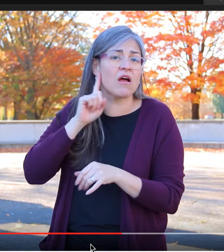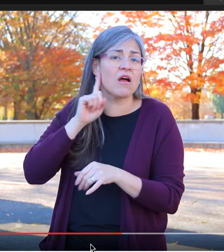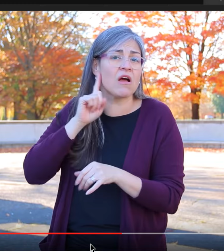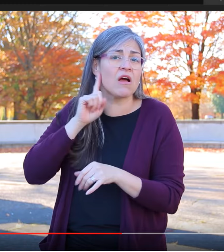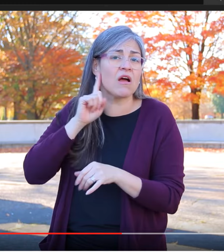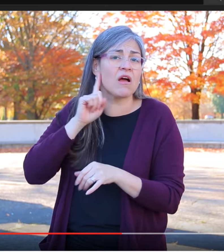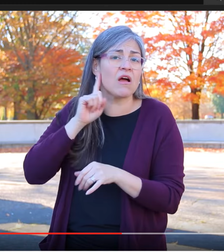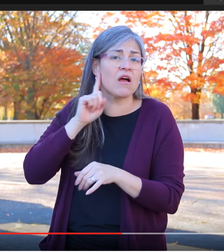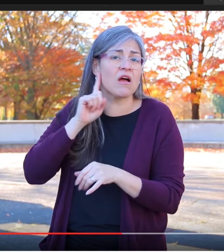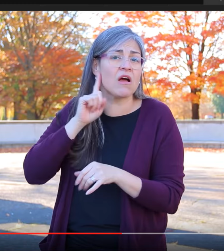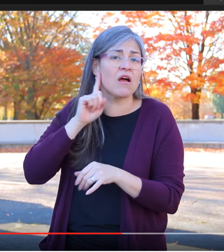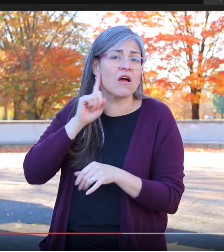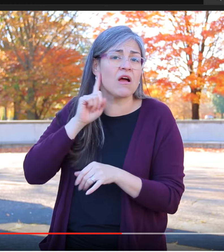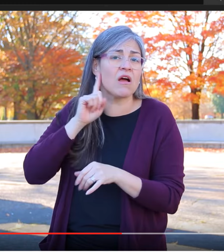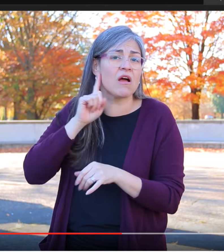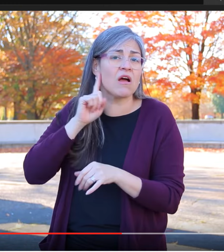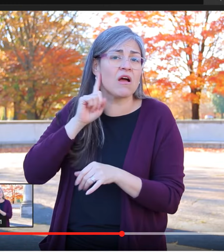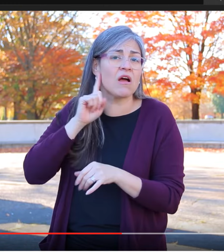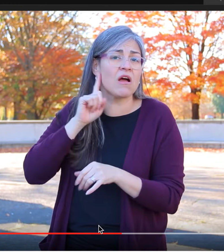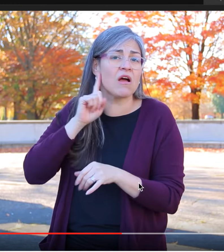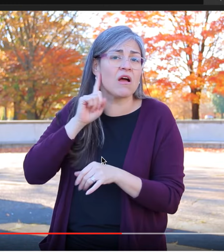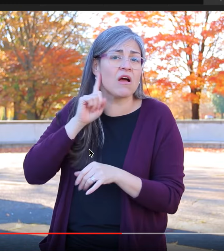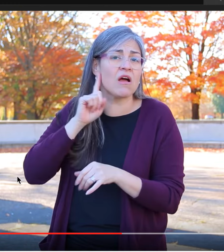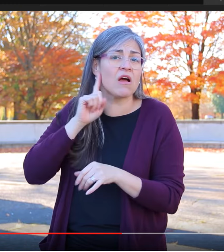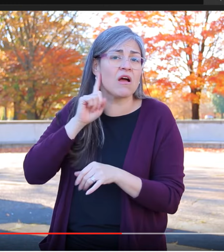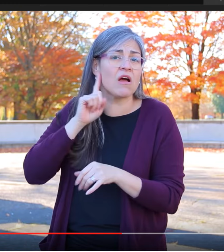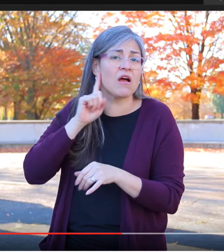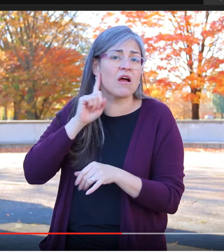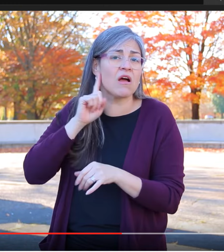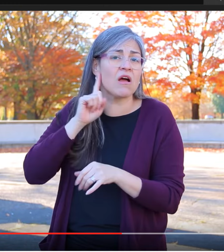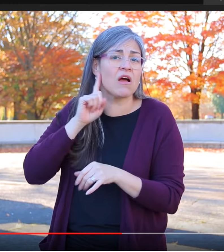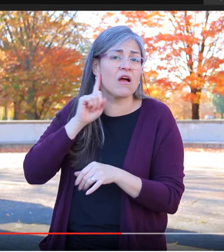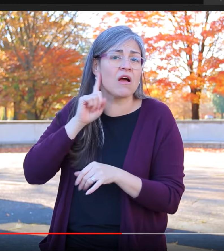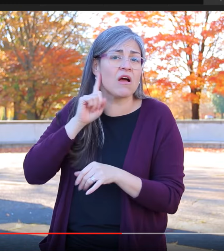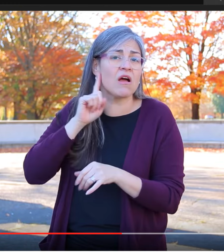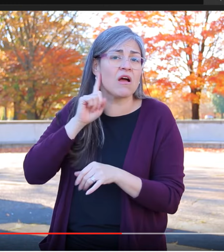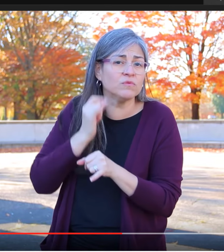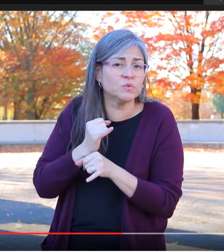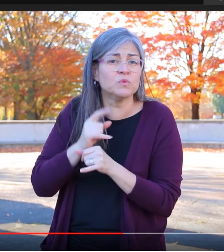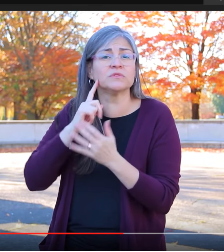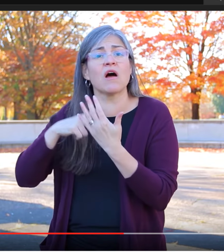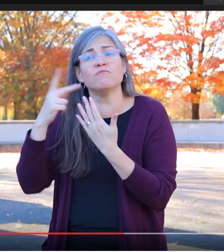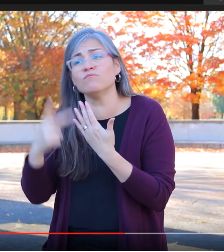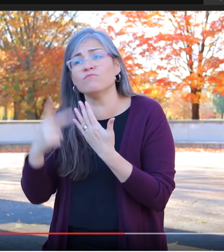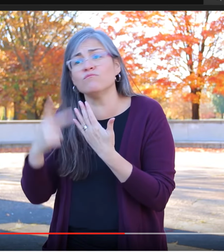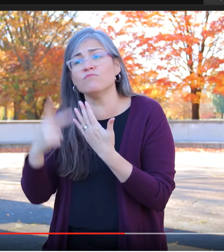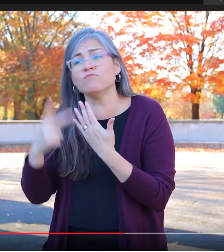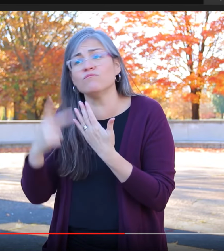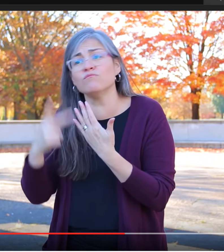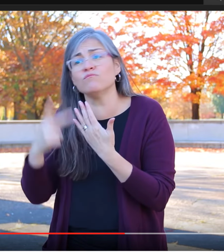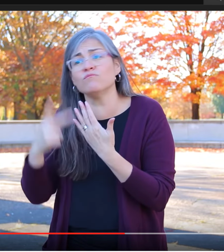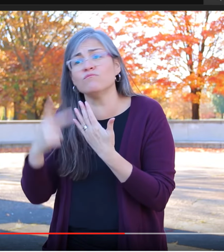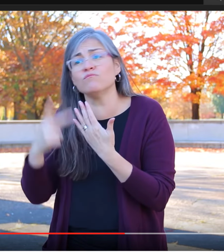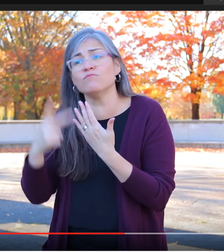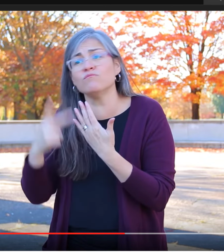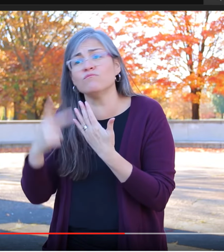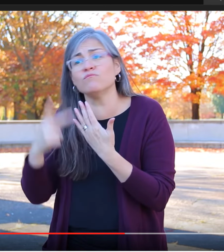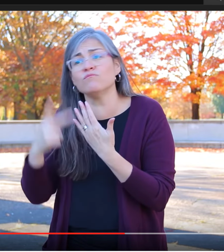live with these deaf professionals. And they'll be doing that at Schools for the Deaf. Be careful